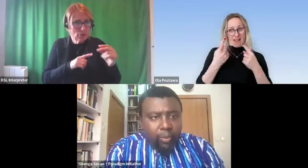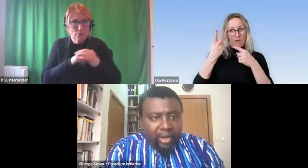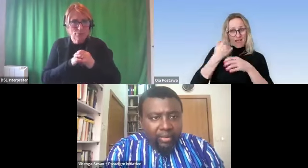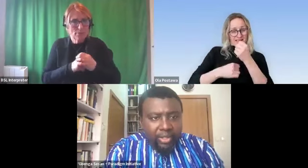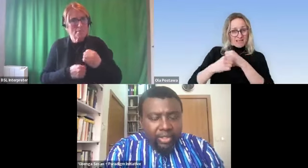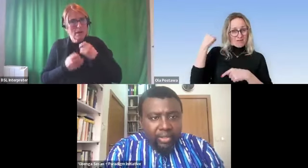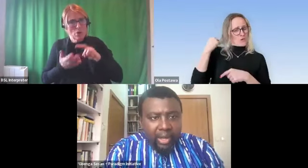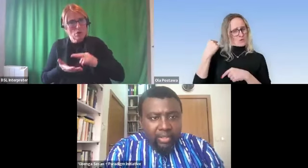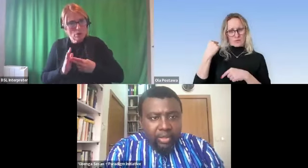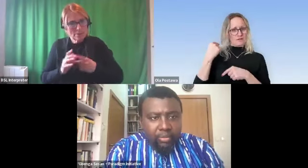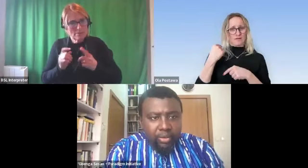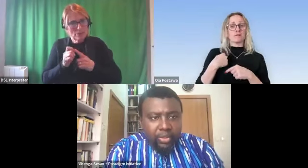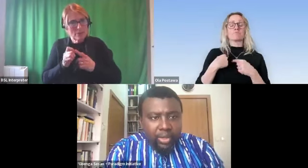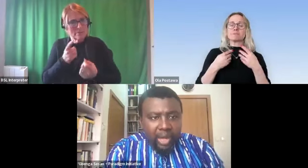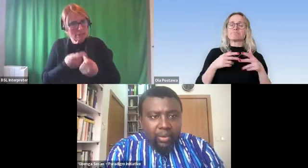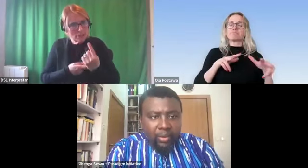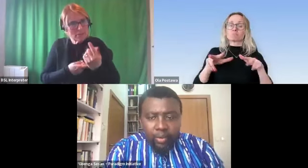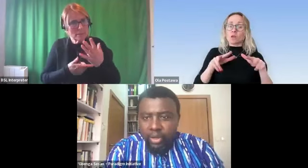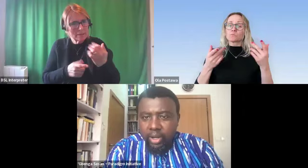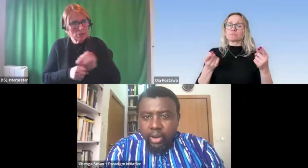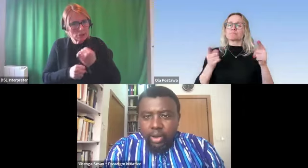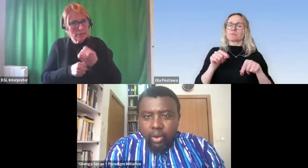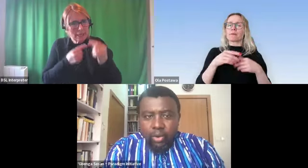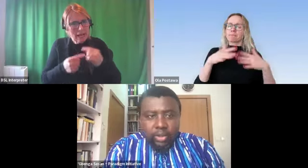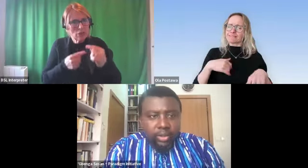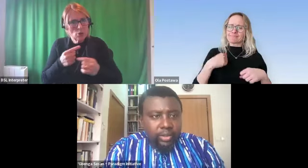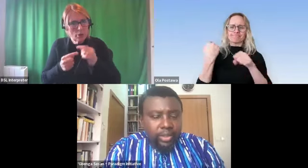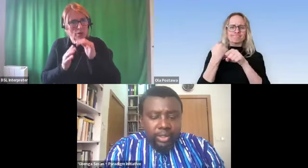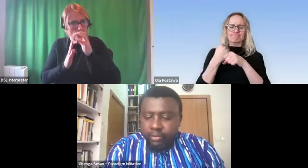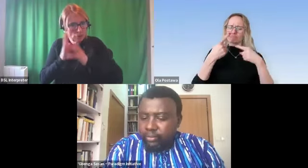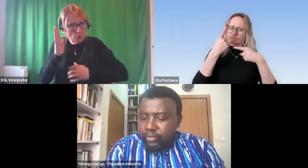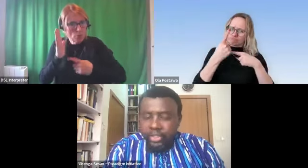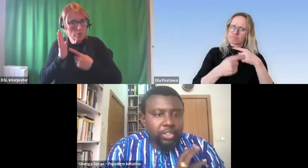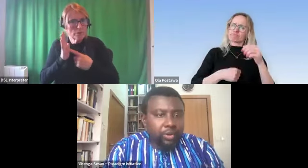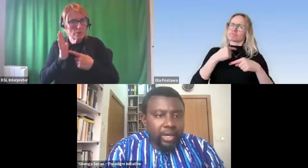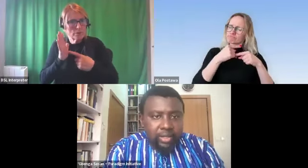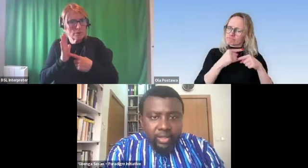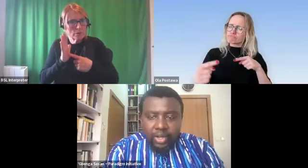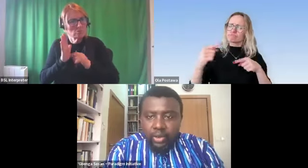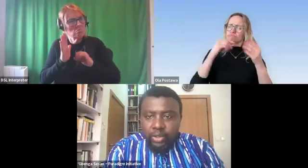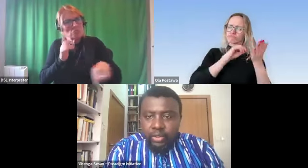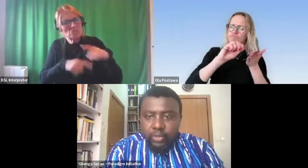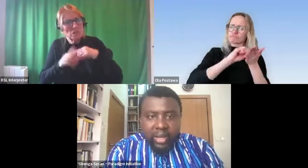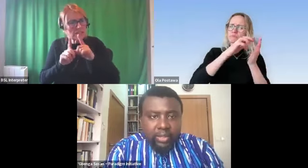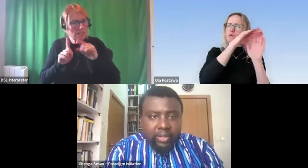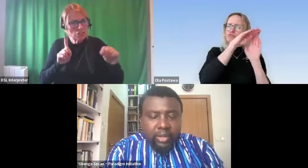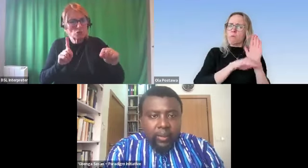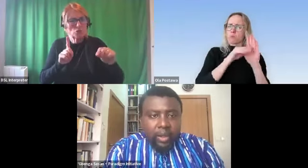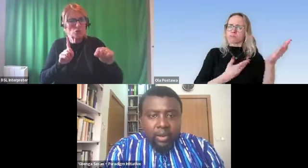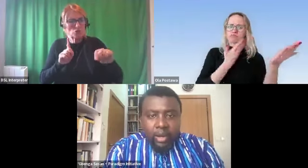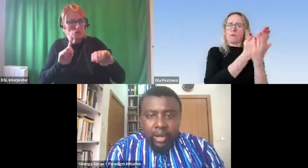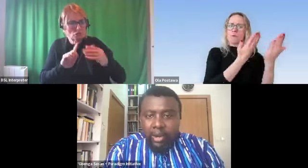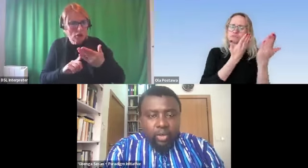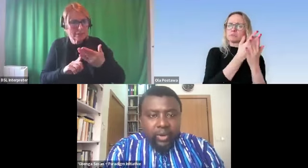organization I work for, Paradigm Initiative, has been producing an annual report on the digital rights and digital inclusion